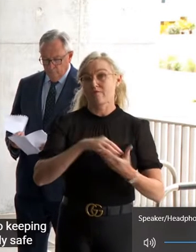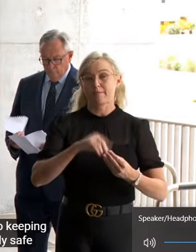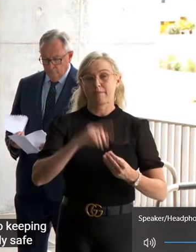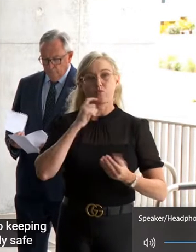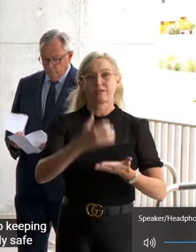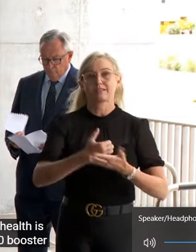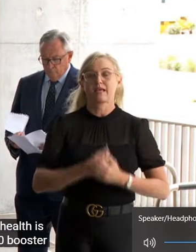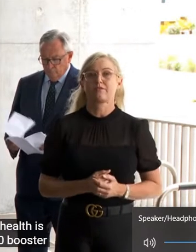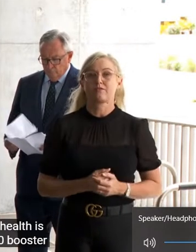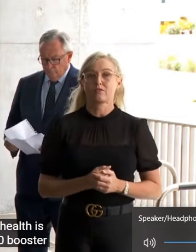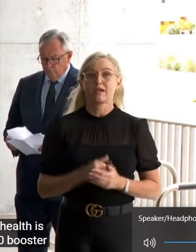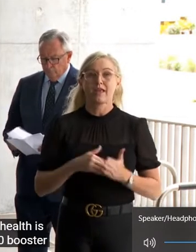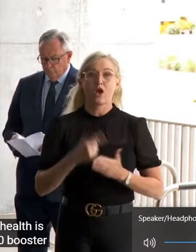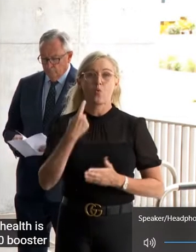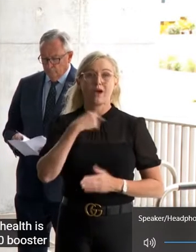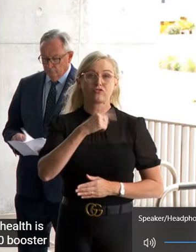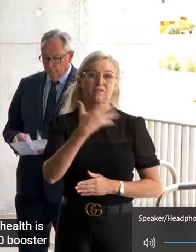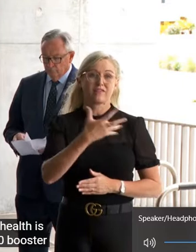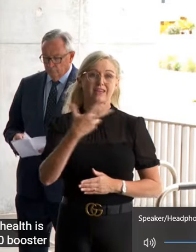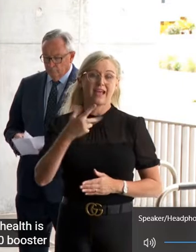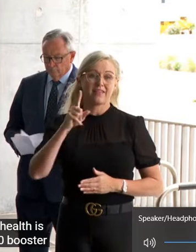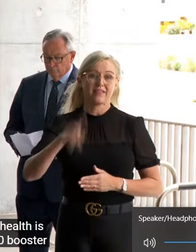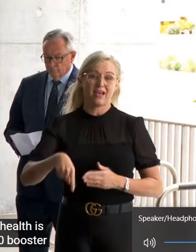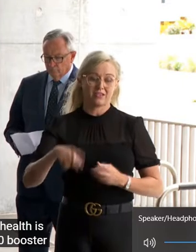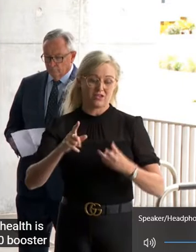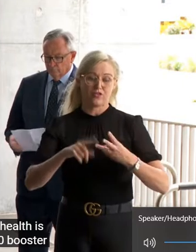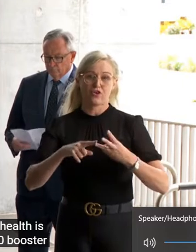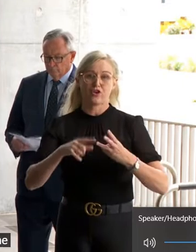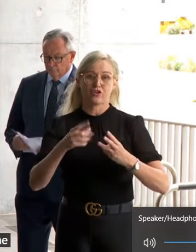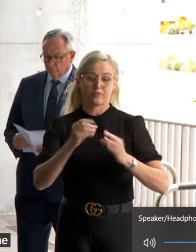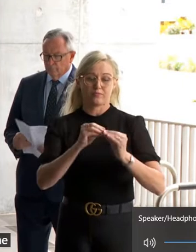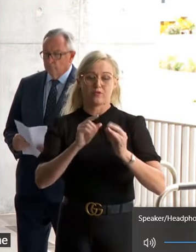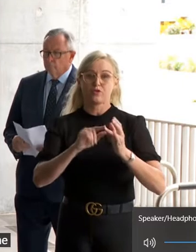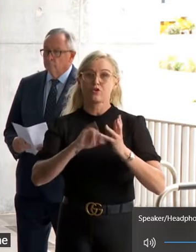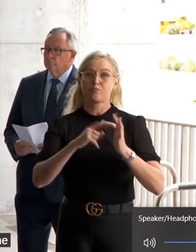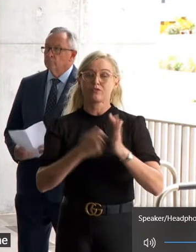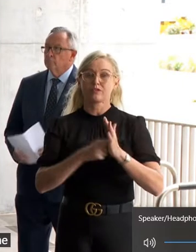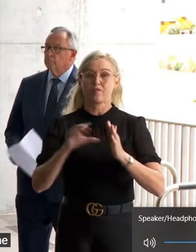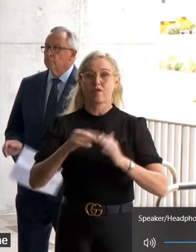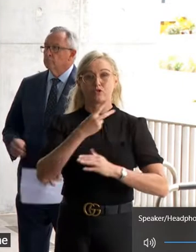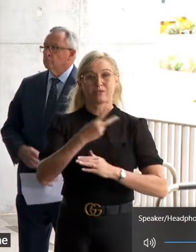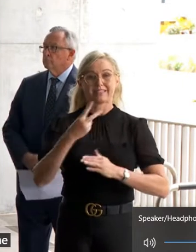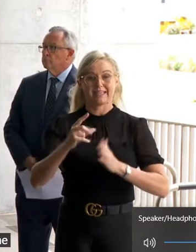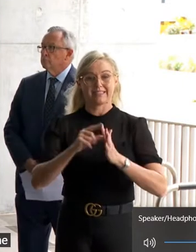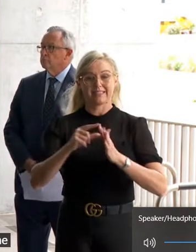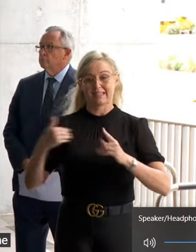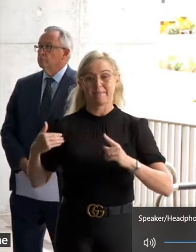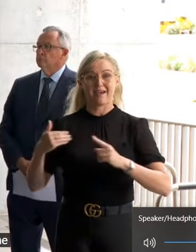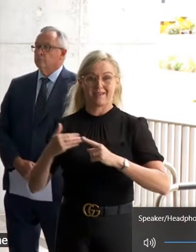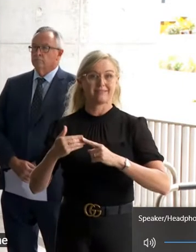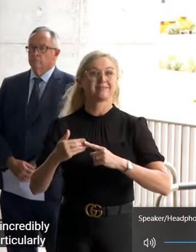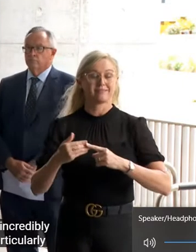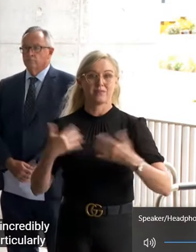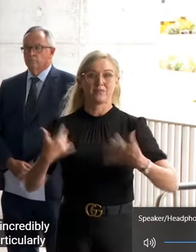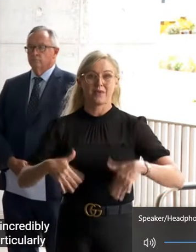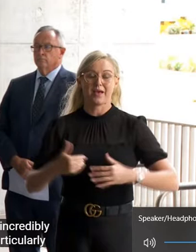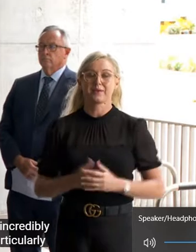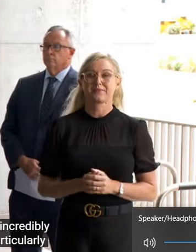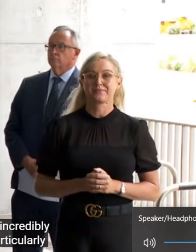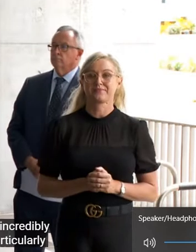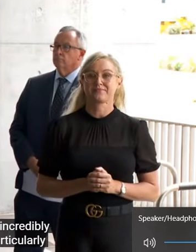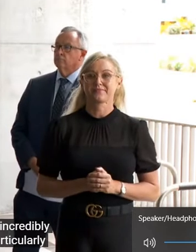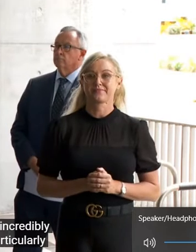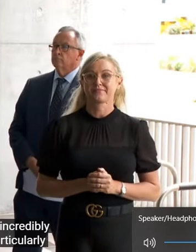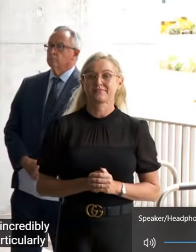has administered 158,000 booster shots as of the 22nd of December is incredibly pleasing. I want to